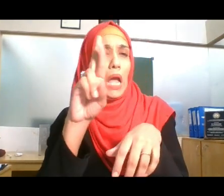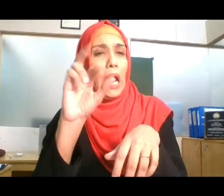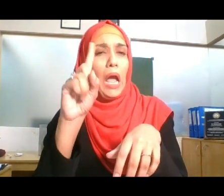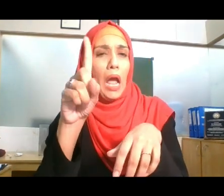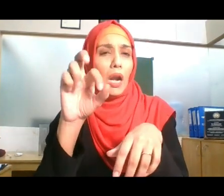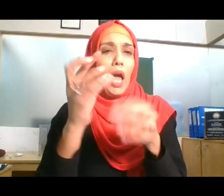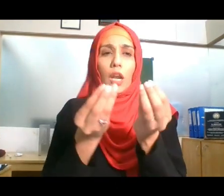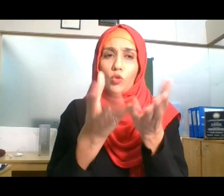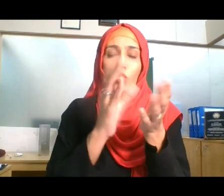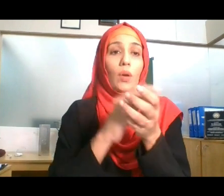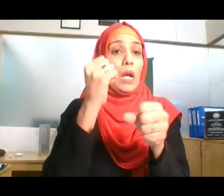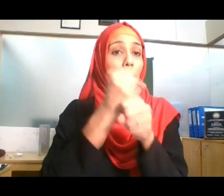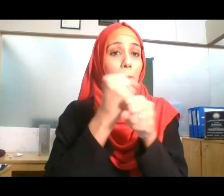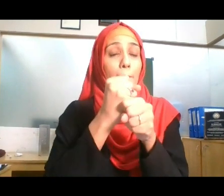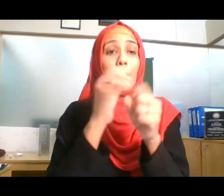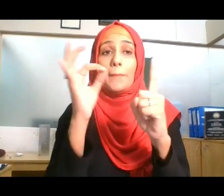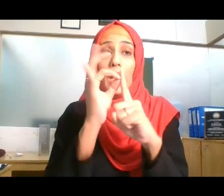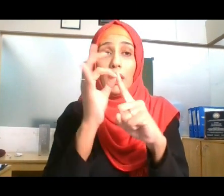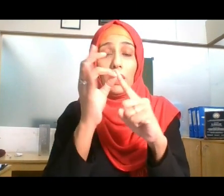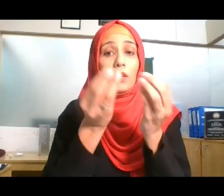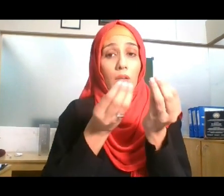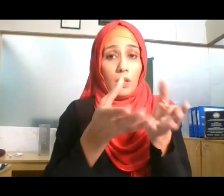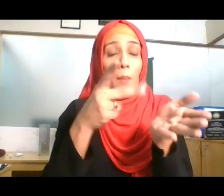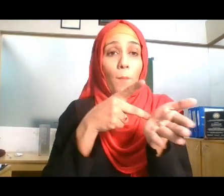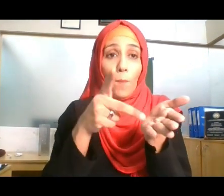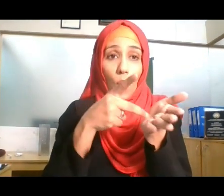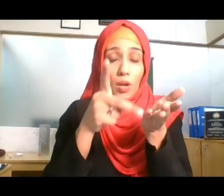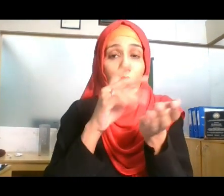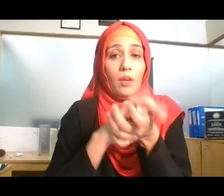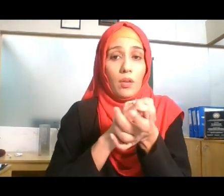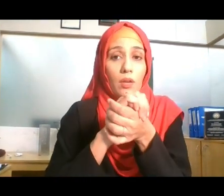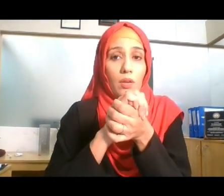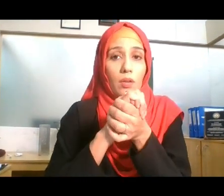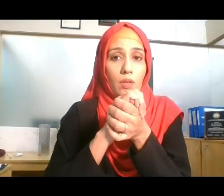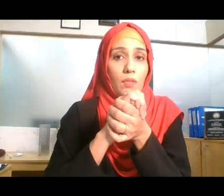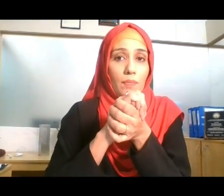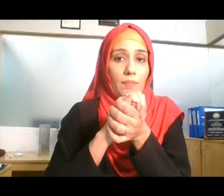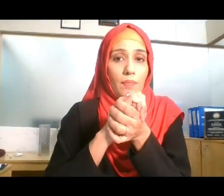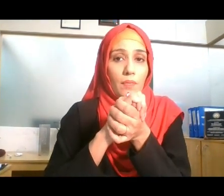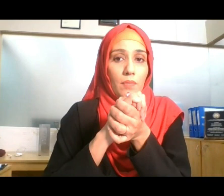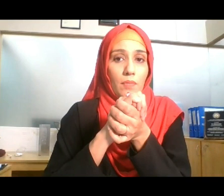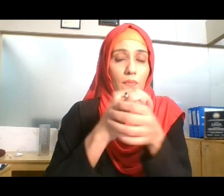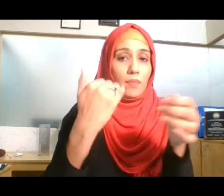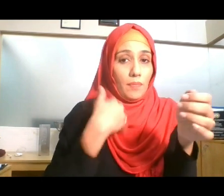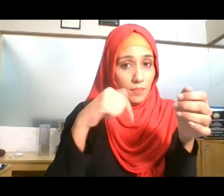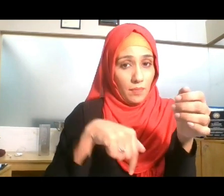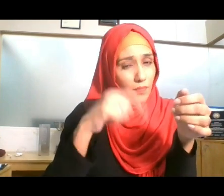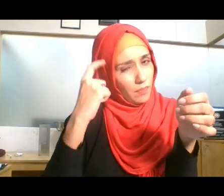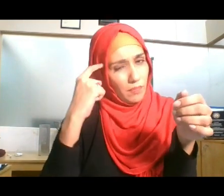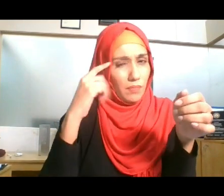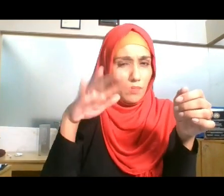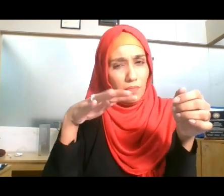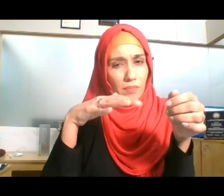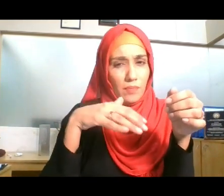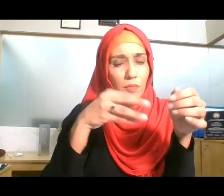Government of Pakistan has initiated this policy, and we are now about to